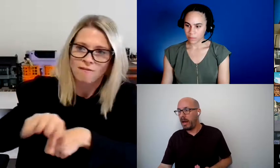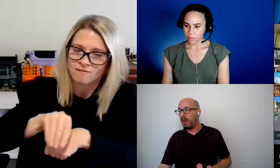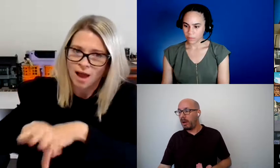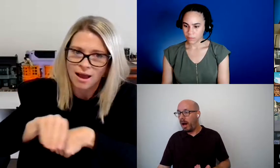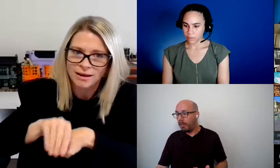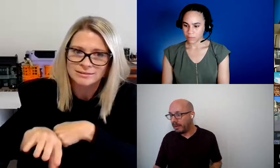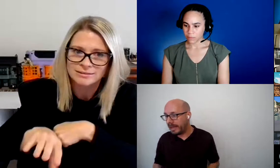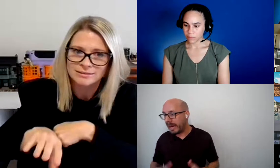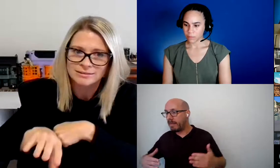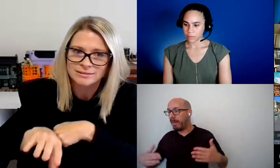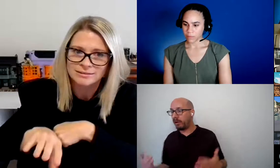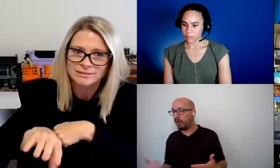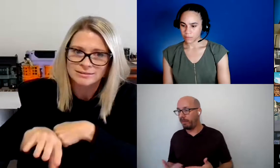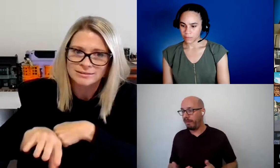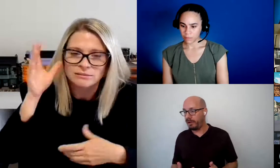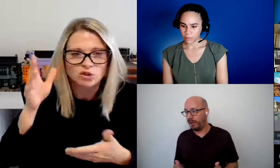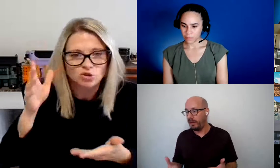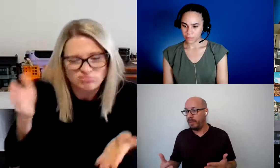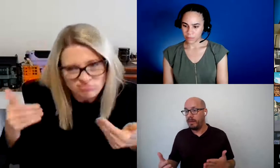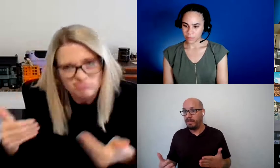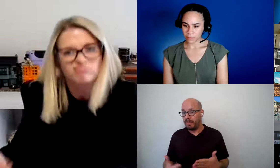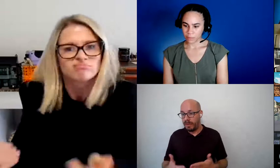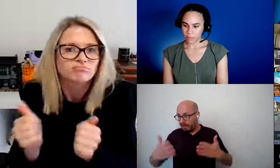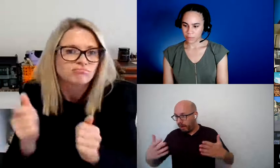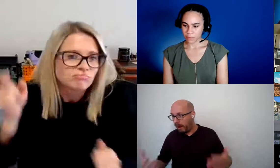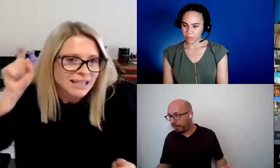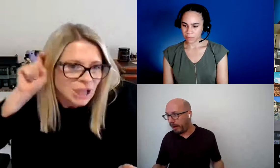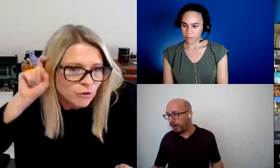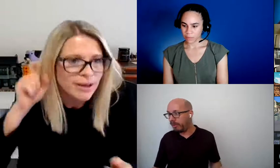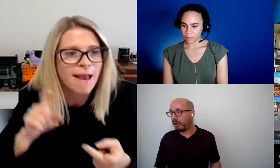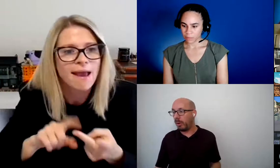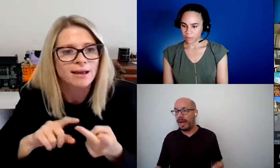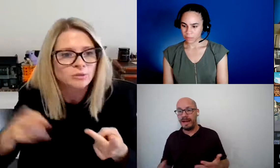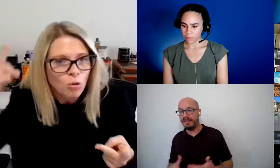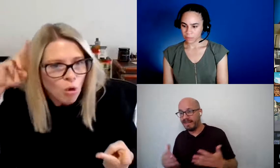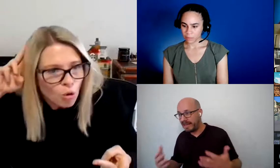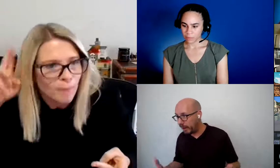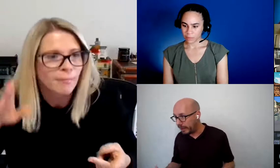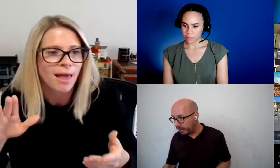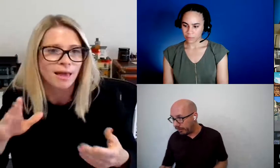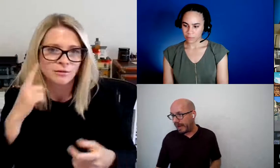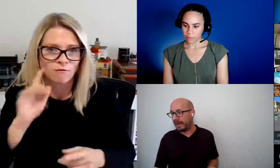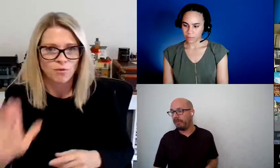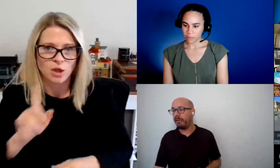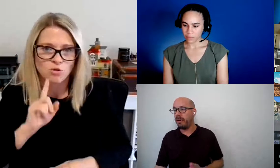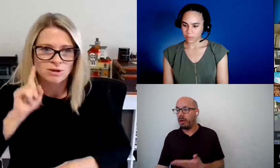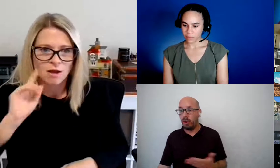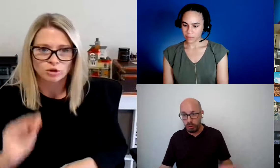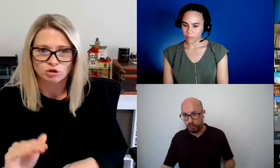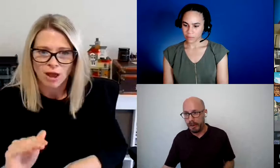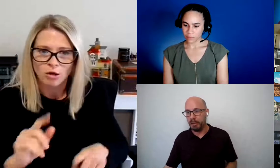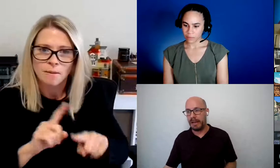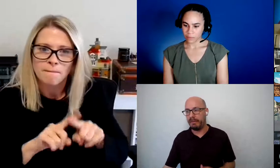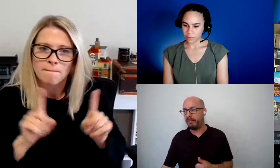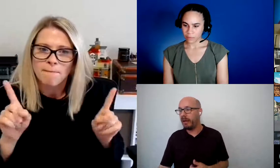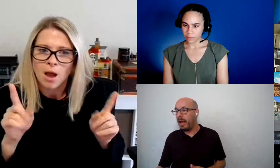Now, commonly in the medical profession, they advise parents to go ahead and seek out hearing aids, cochlear implants,